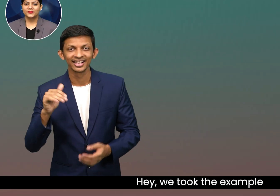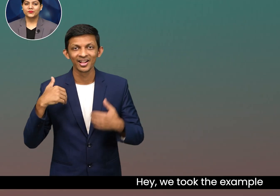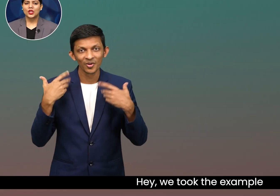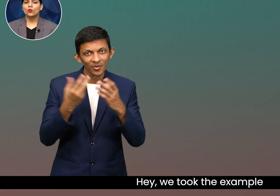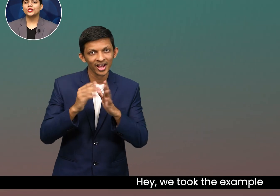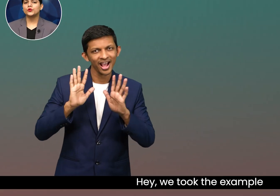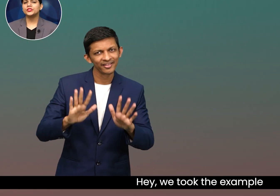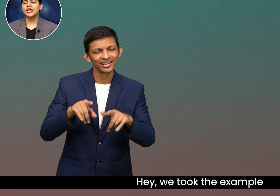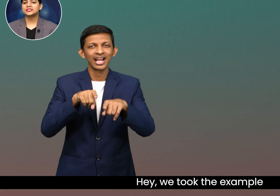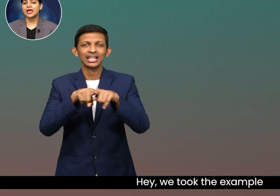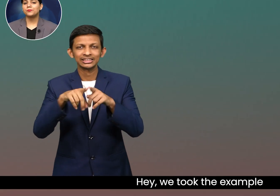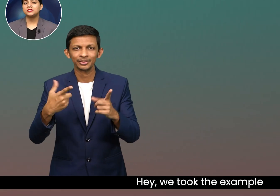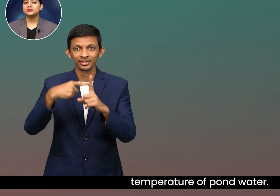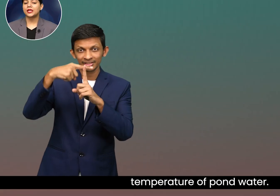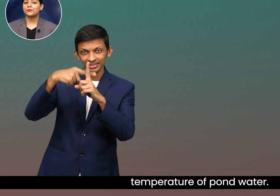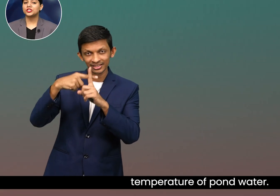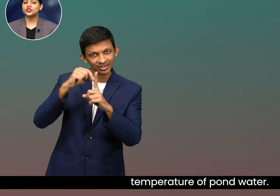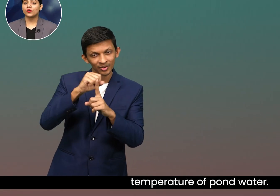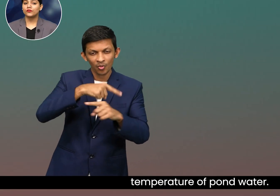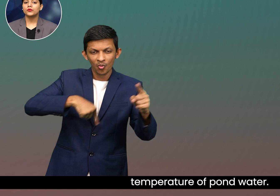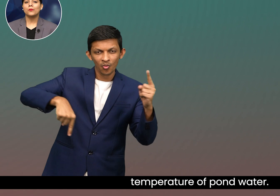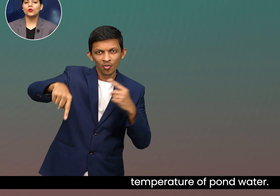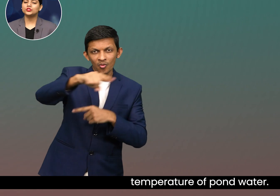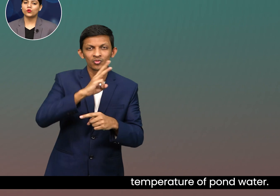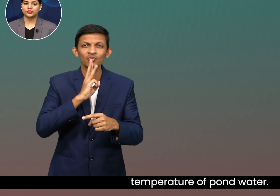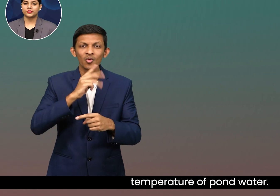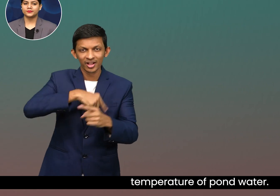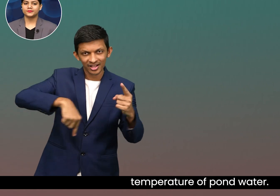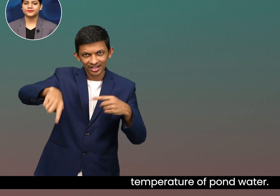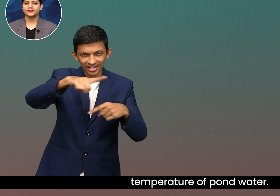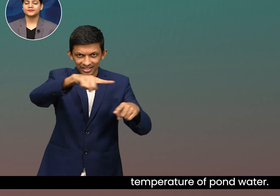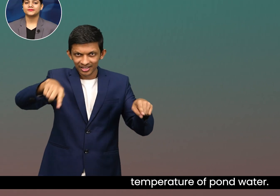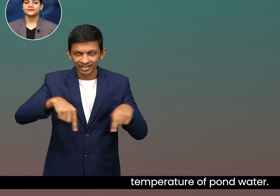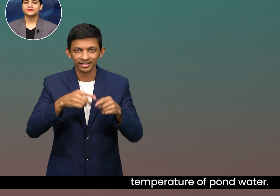Hey, we took the example temperature of pond water.